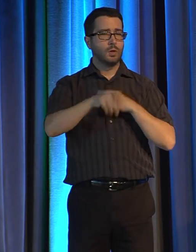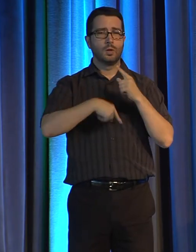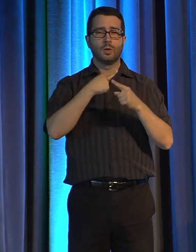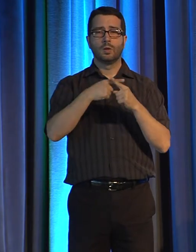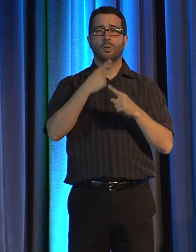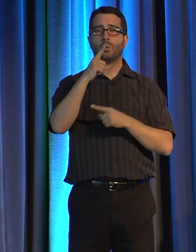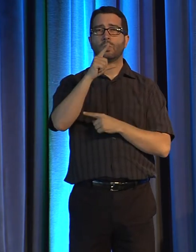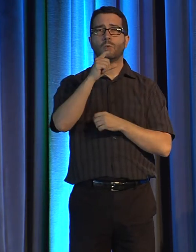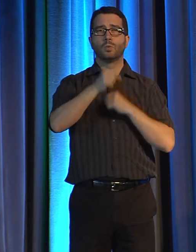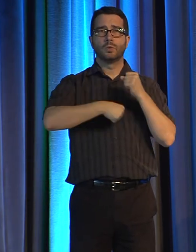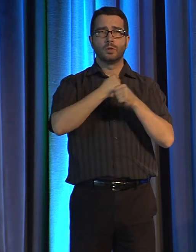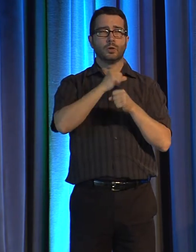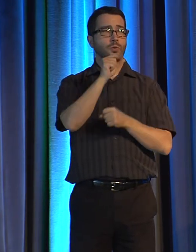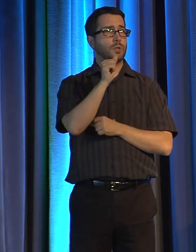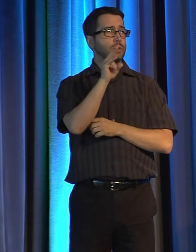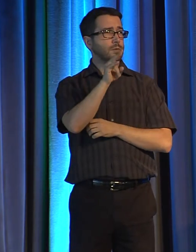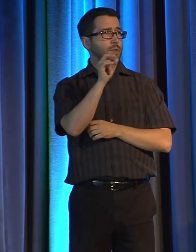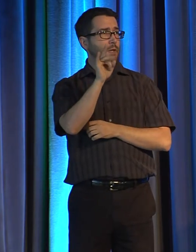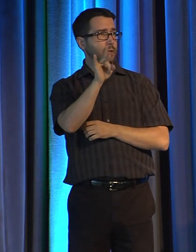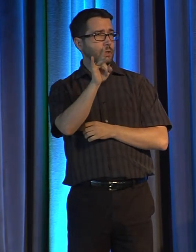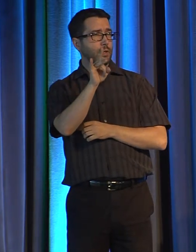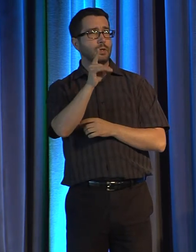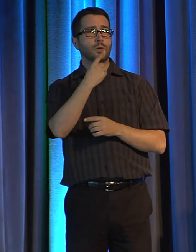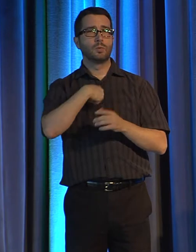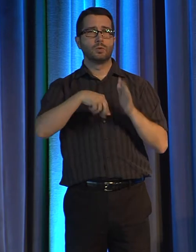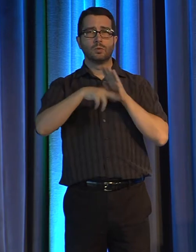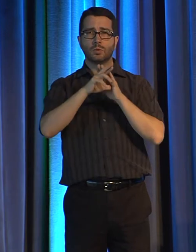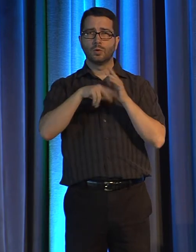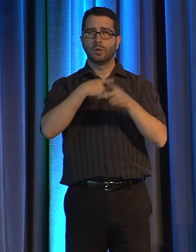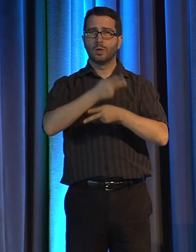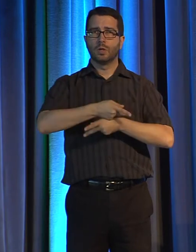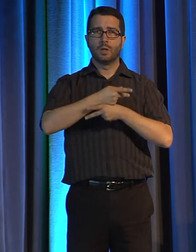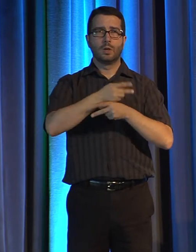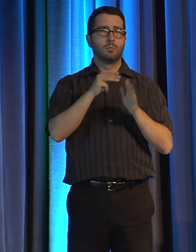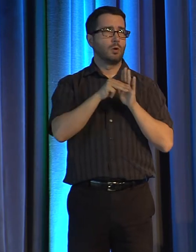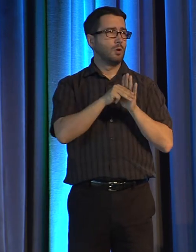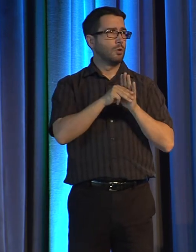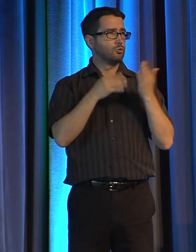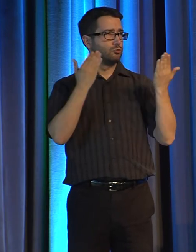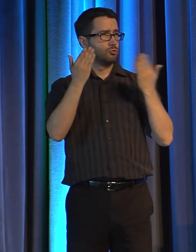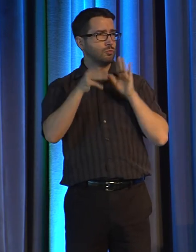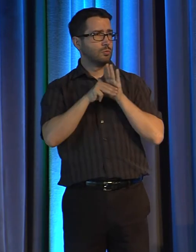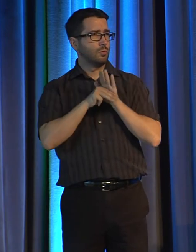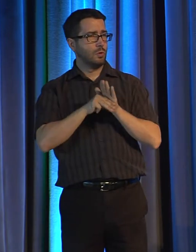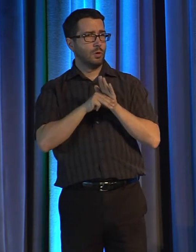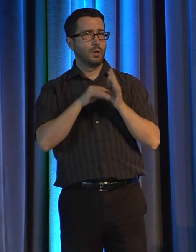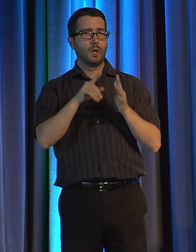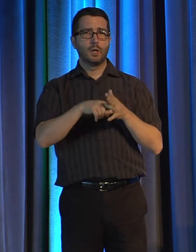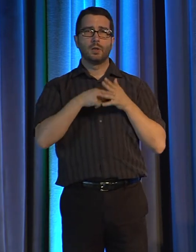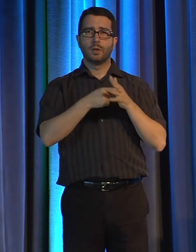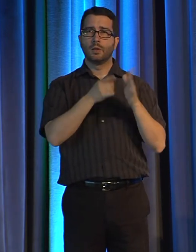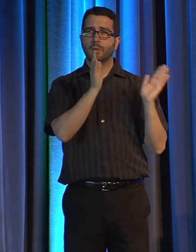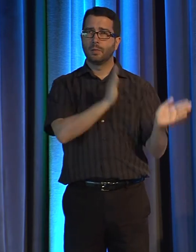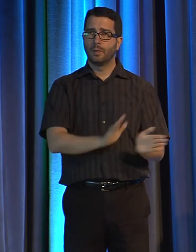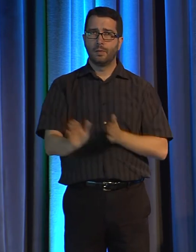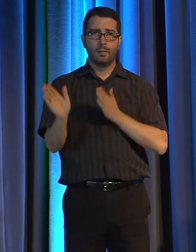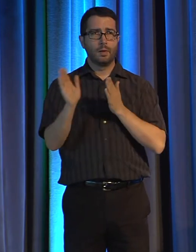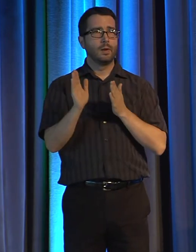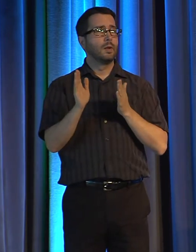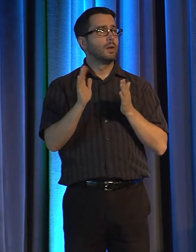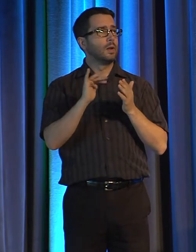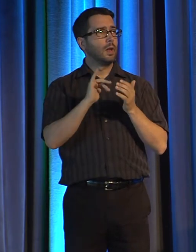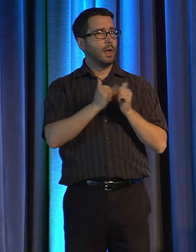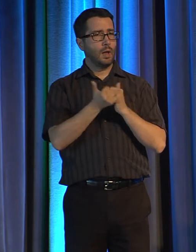and 18, the committee reviewed proposed care models, service models, and implementation plans to understand